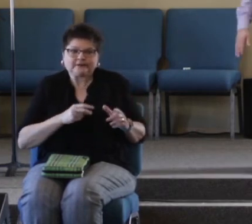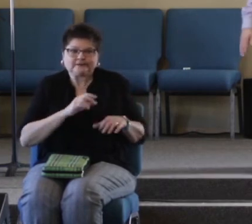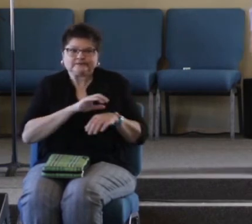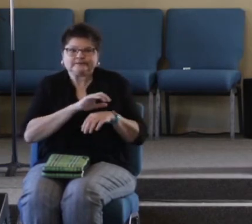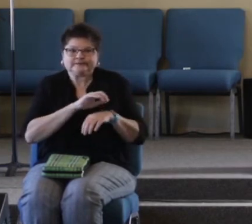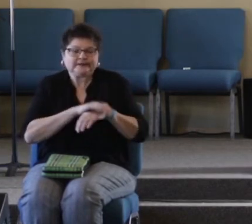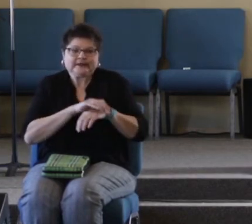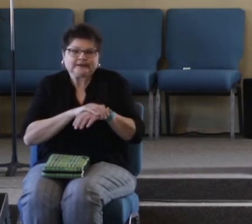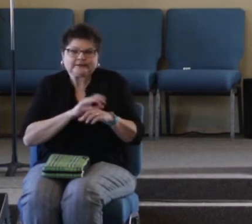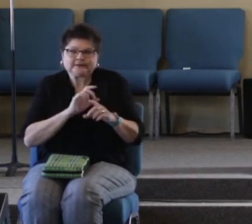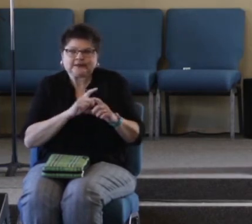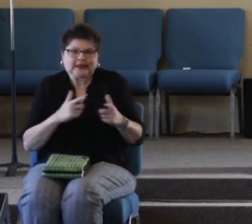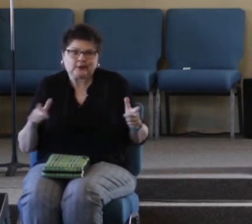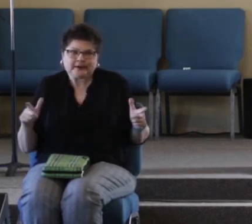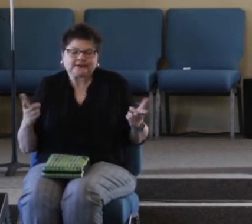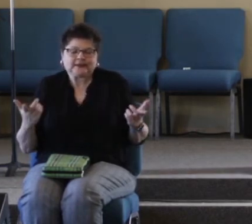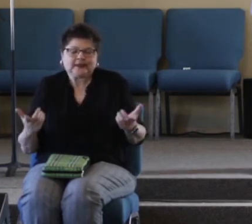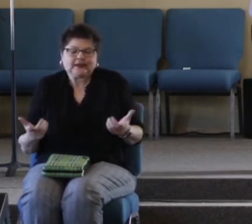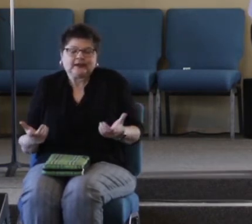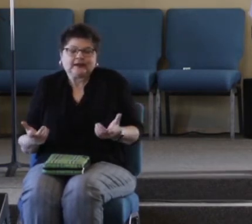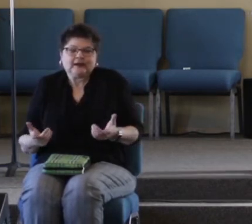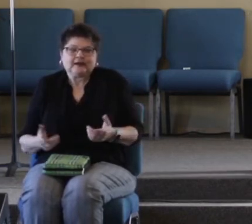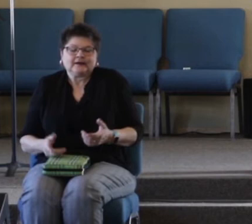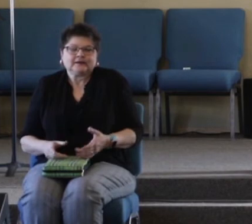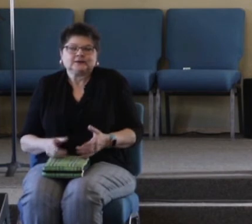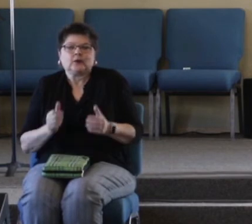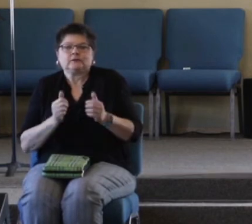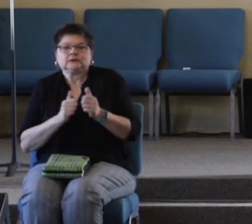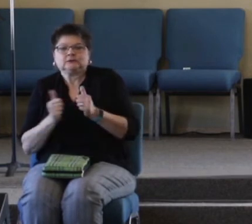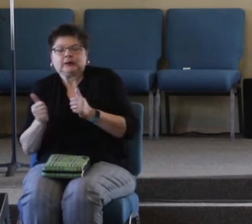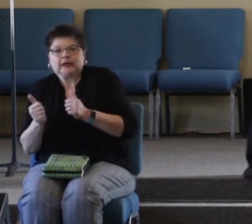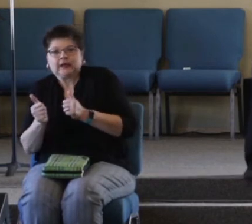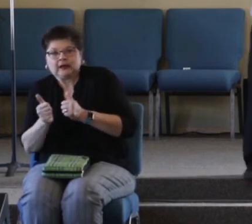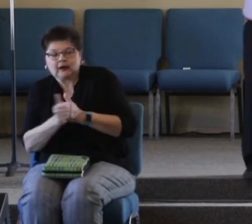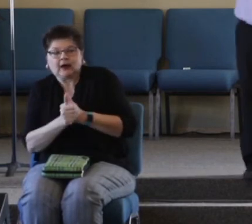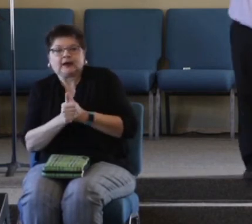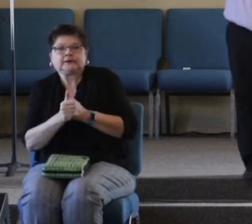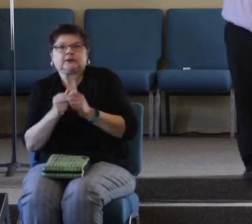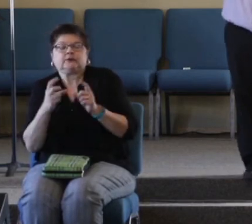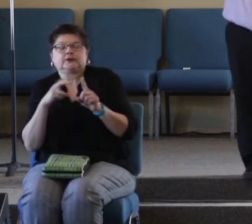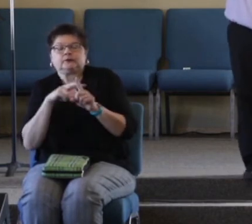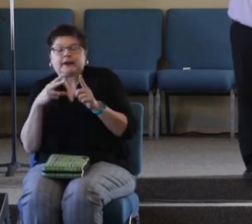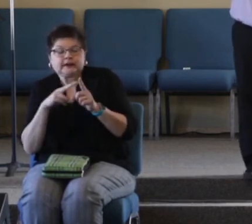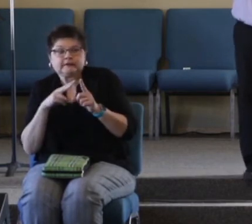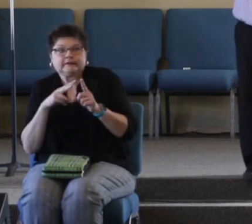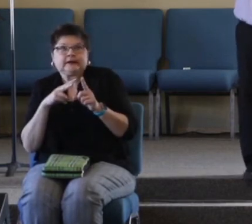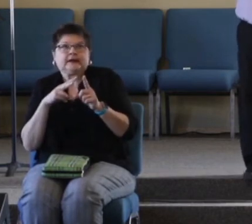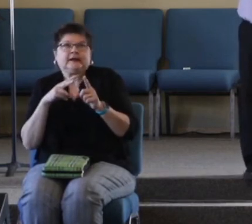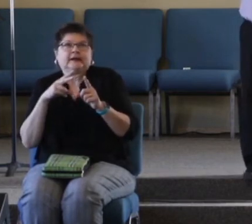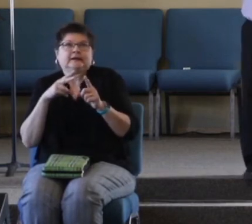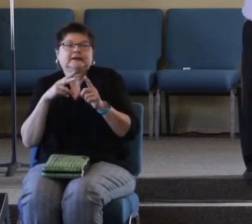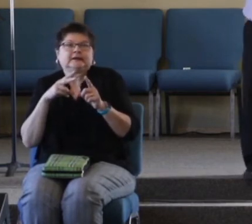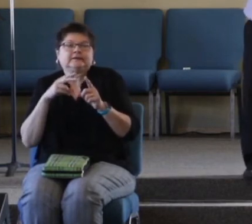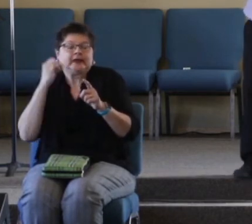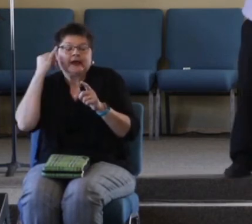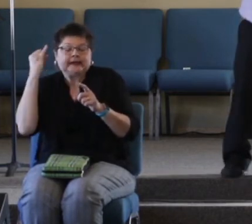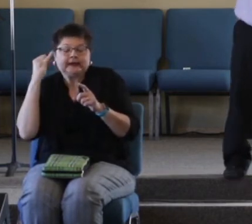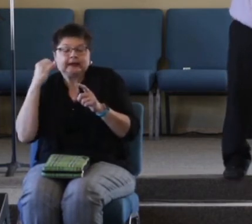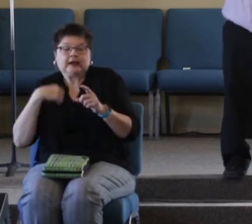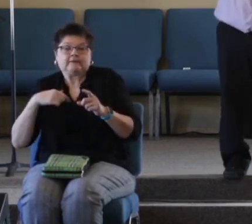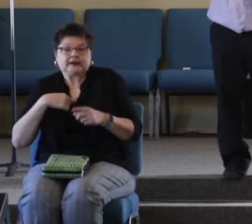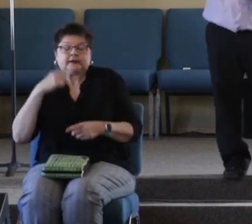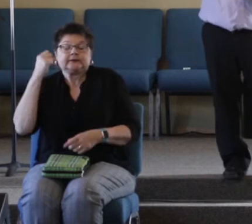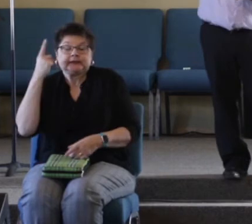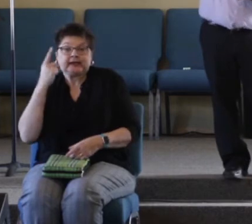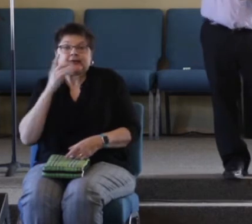language. And so he's beyond the realm, beyond the scope of us being able to comprehend and